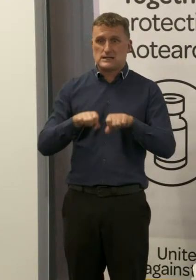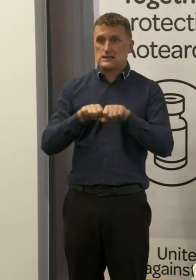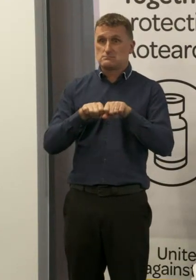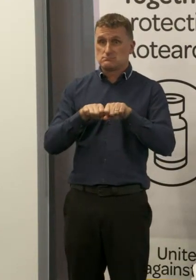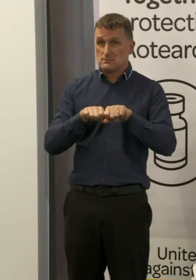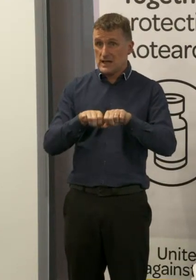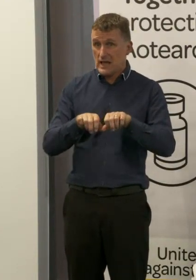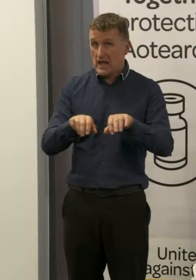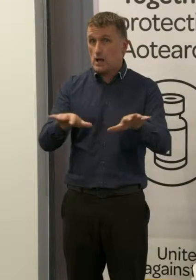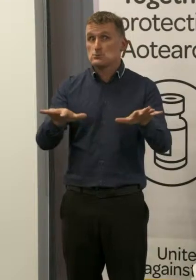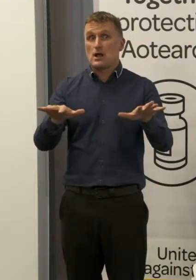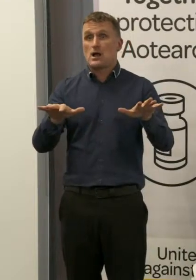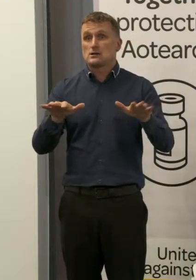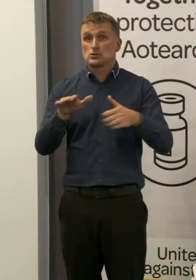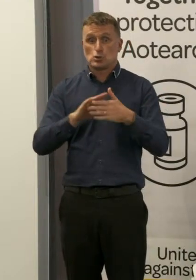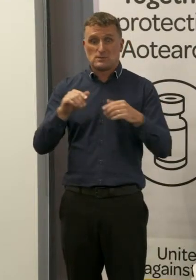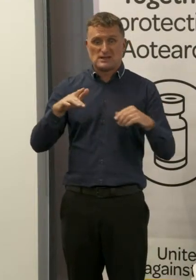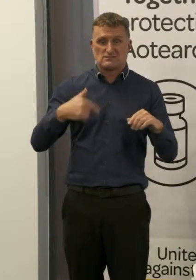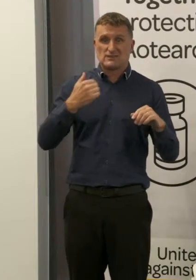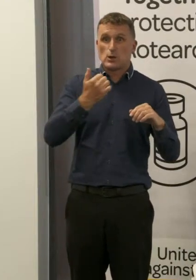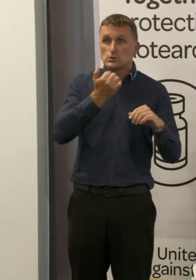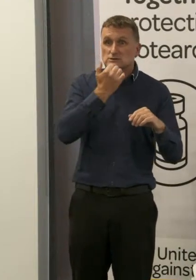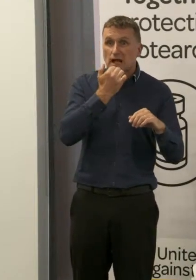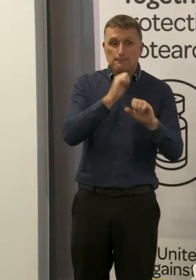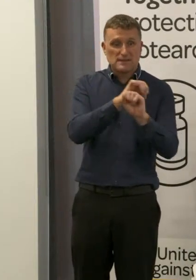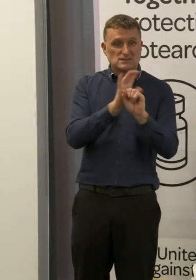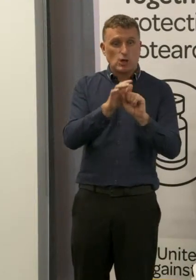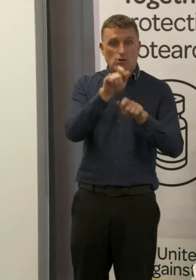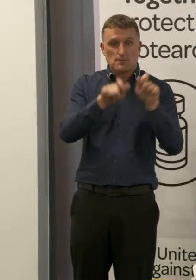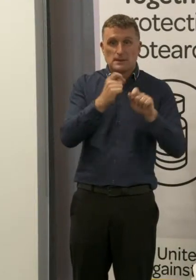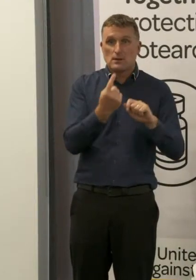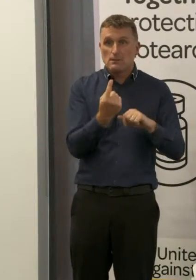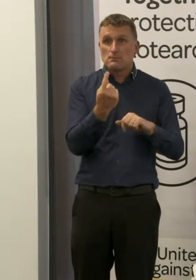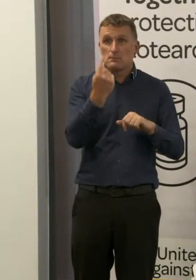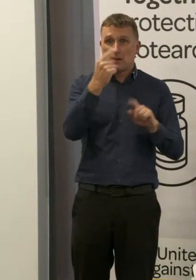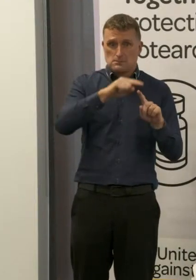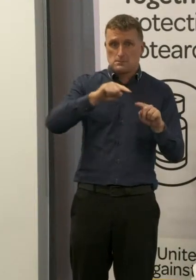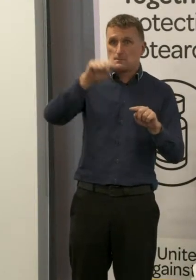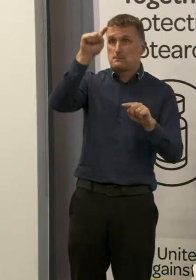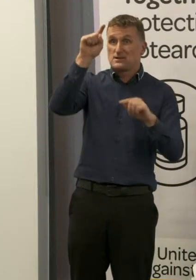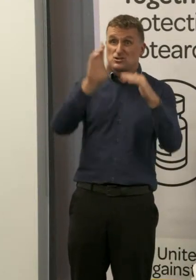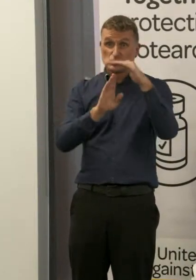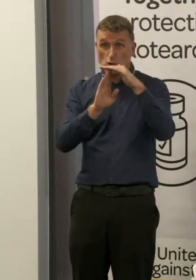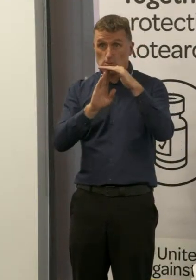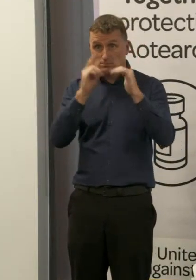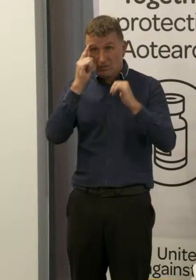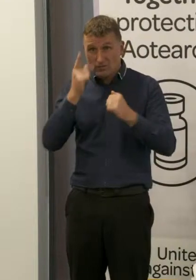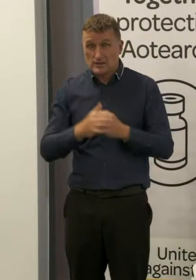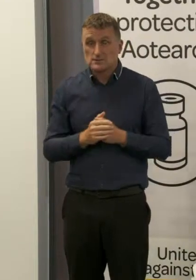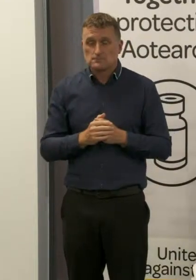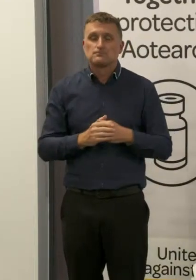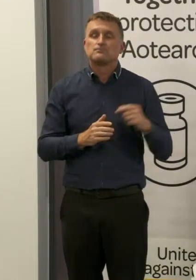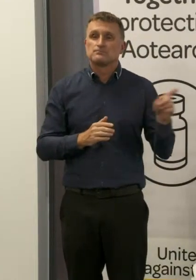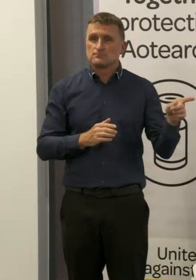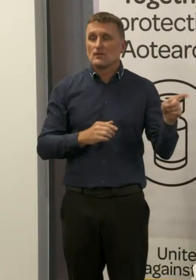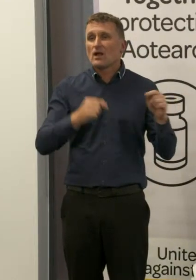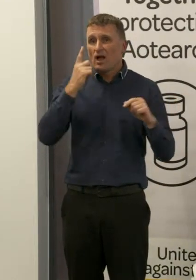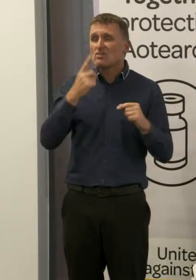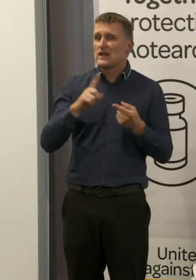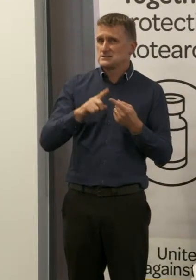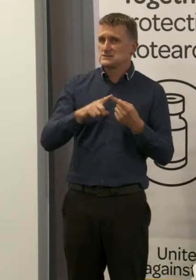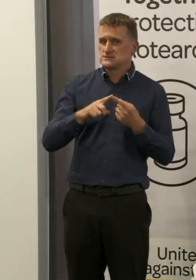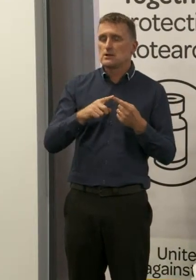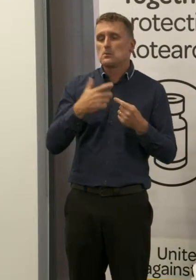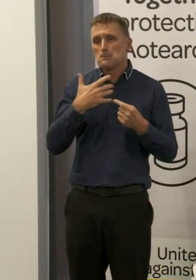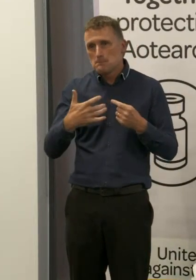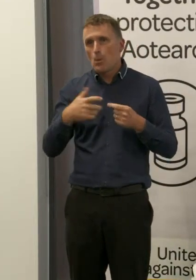we reached the peak, or is that still yet to come? We're definitely still on the way up, and